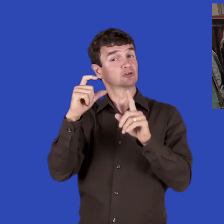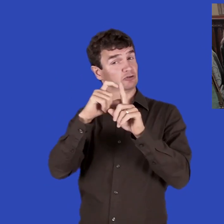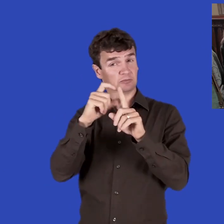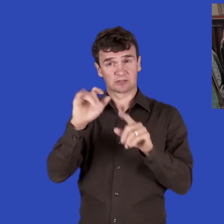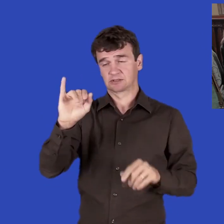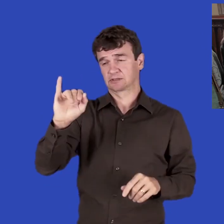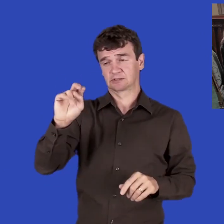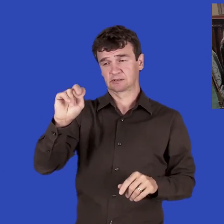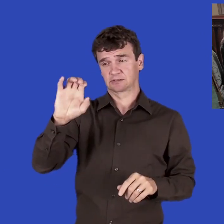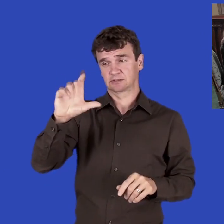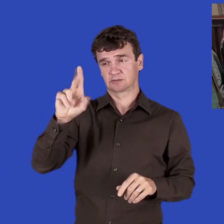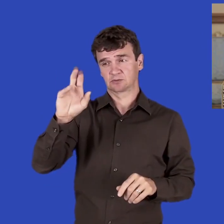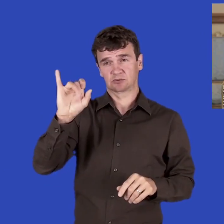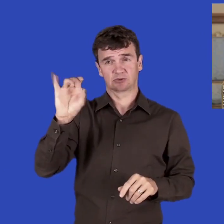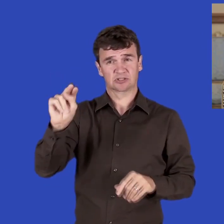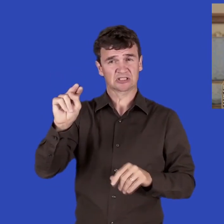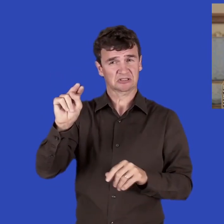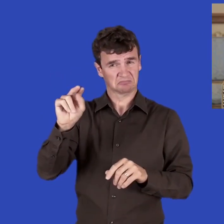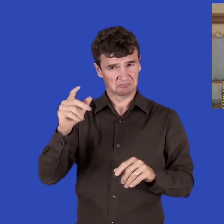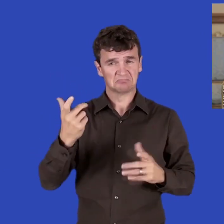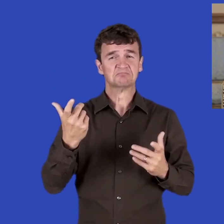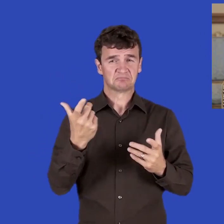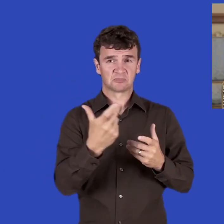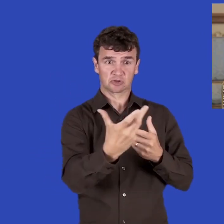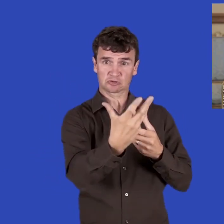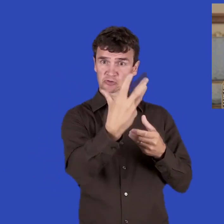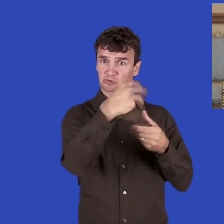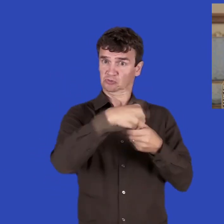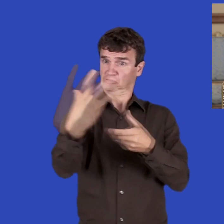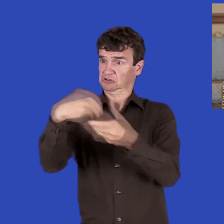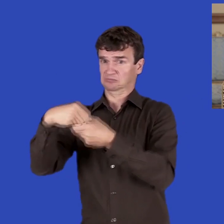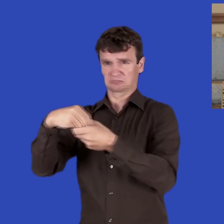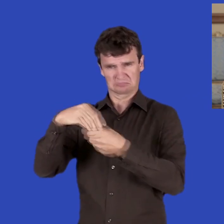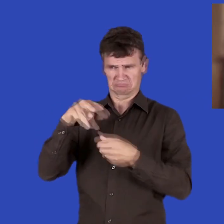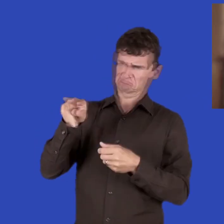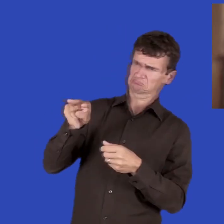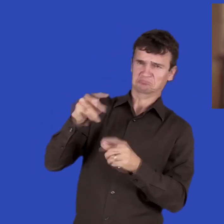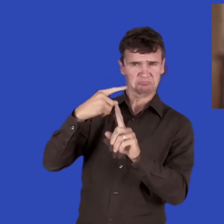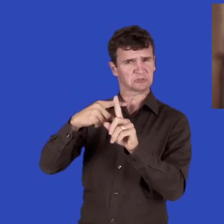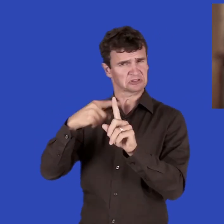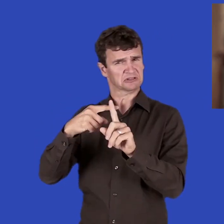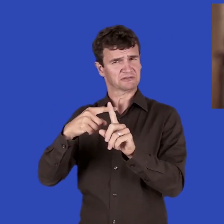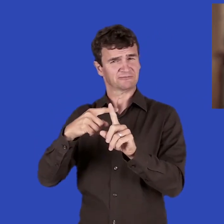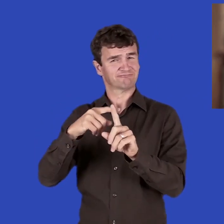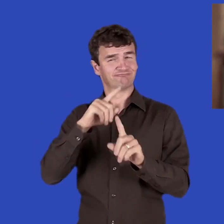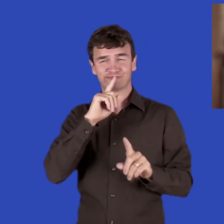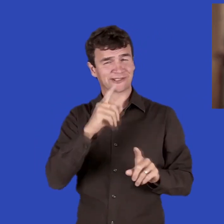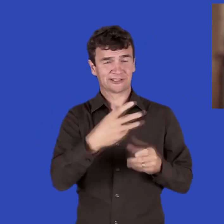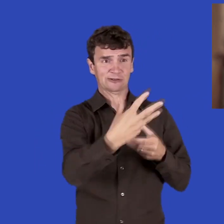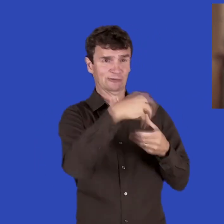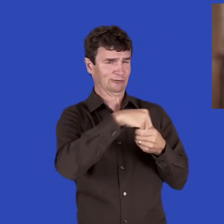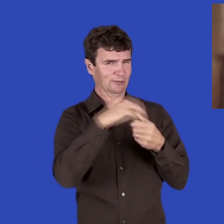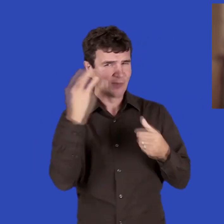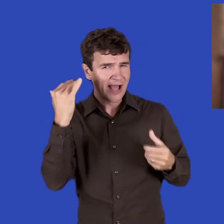of professional development days as a source of discussion. The start point, though, is to really